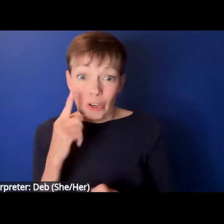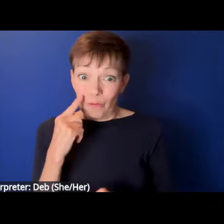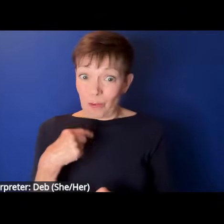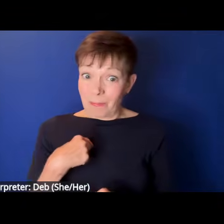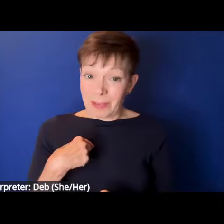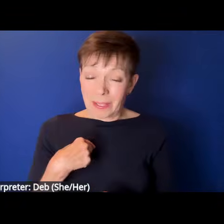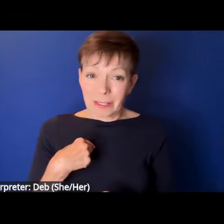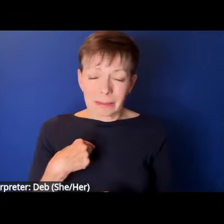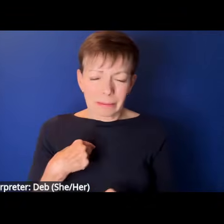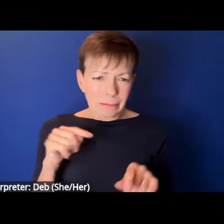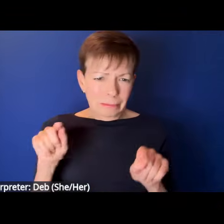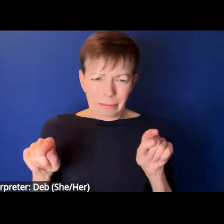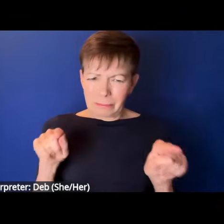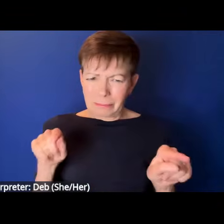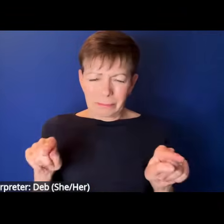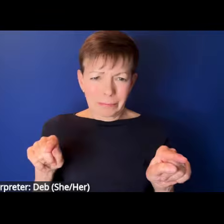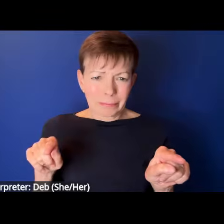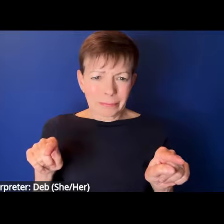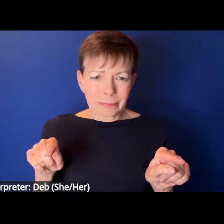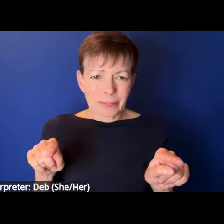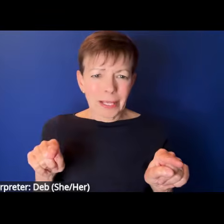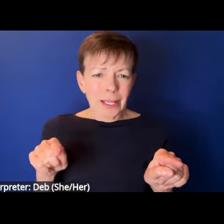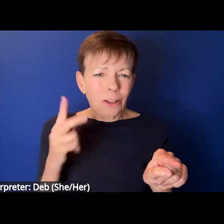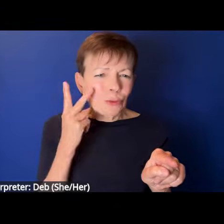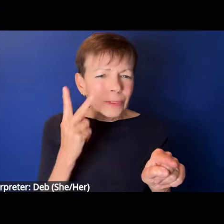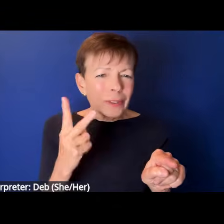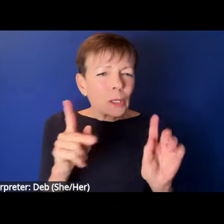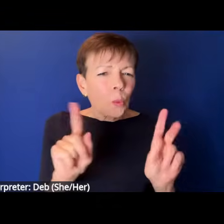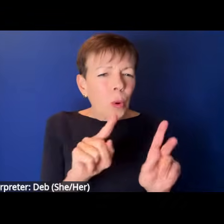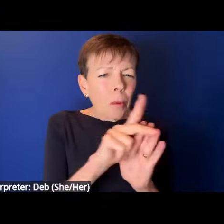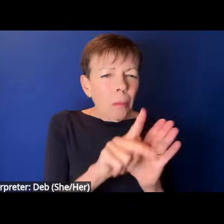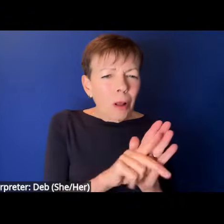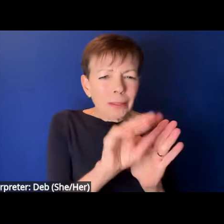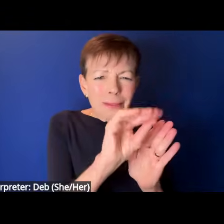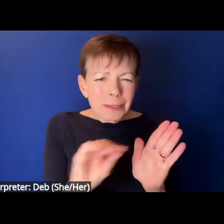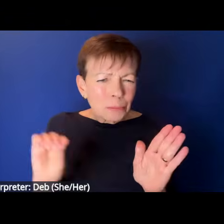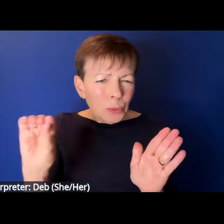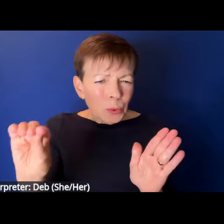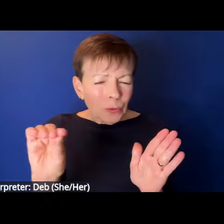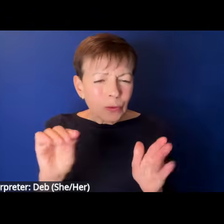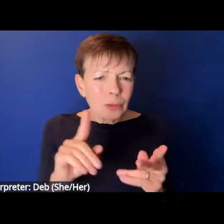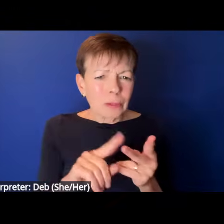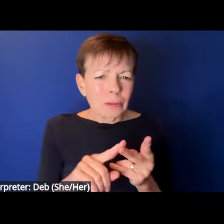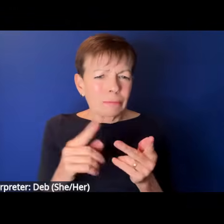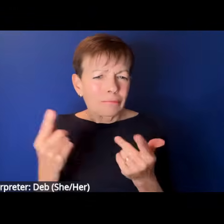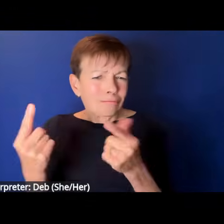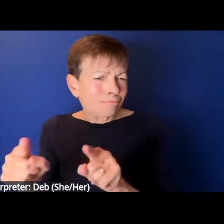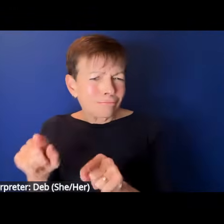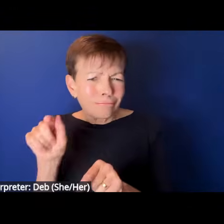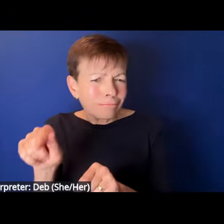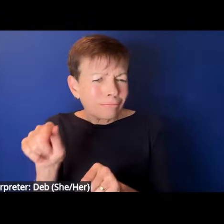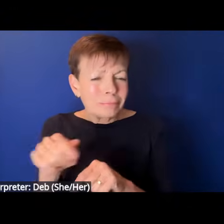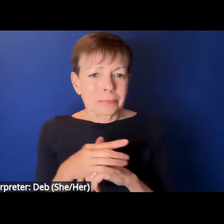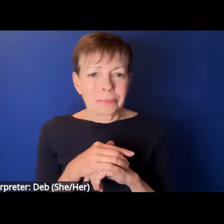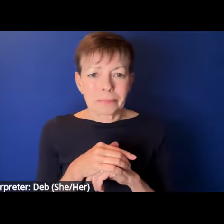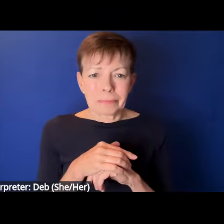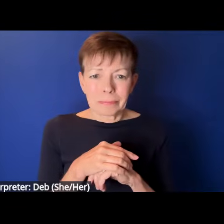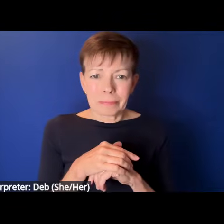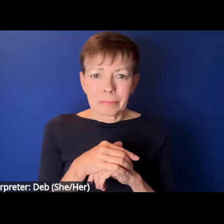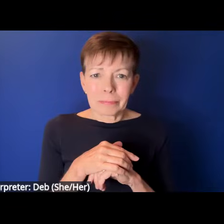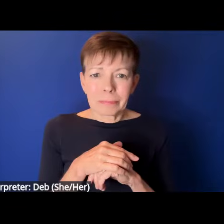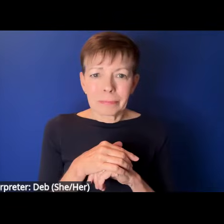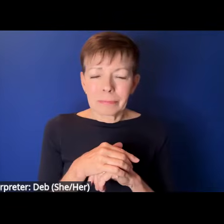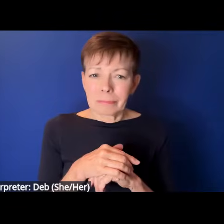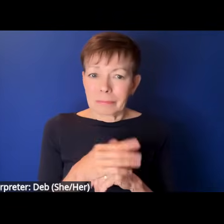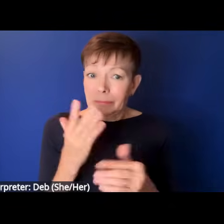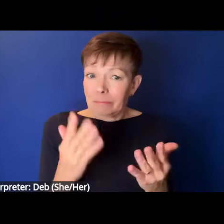helpful to see kind of where those have moved and what's happening with that. So that's kind of a piece I think that